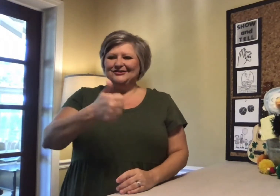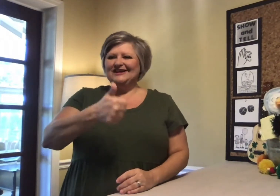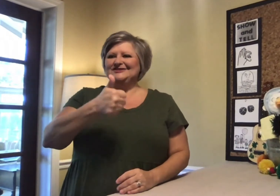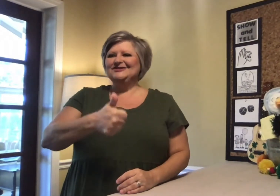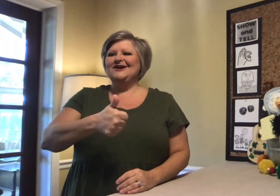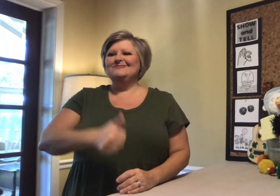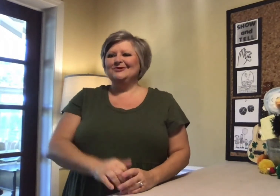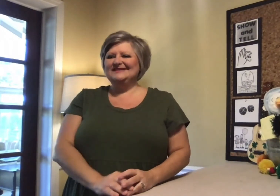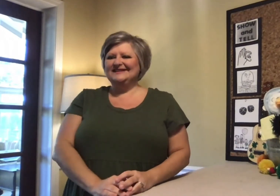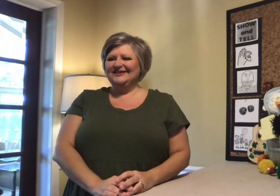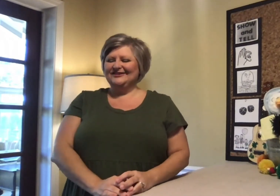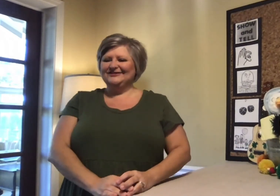Great job, boys and girls.